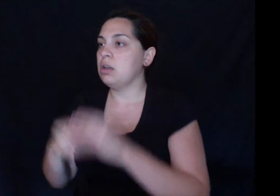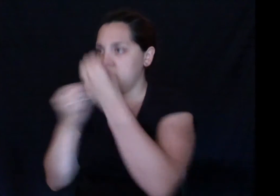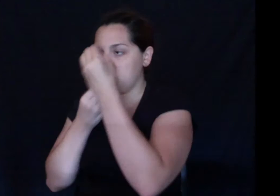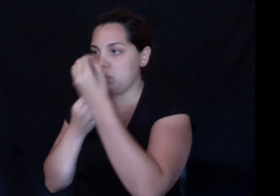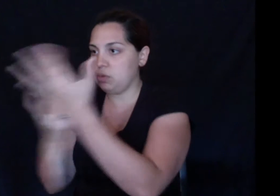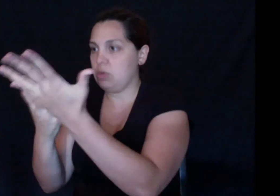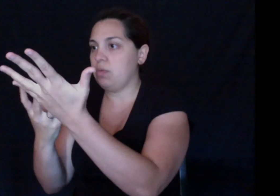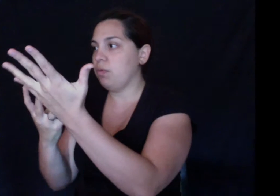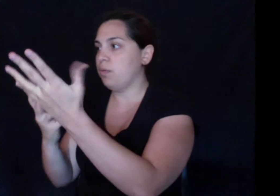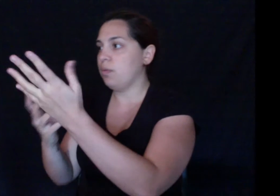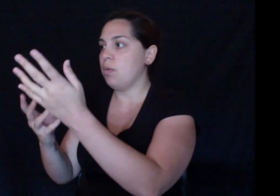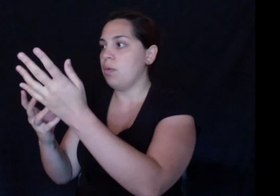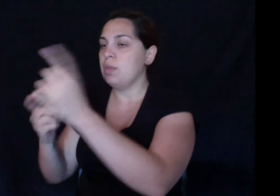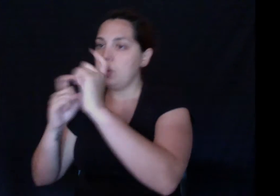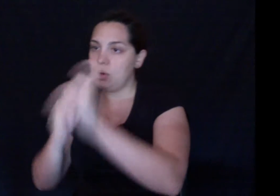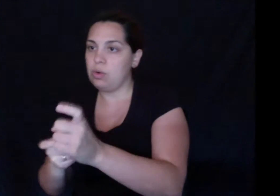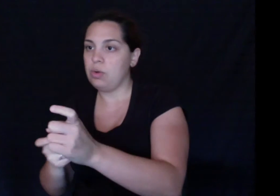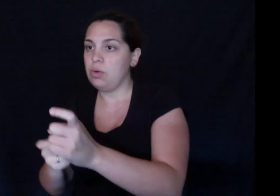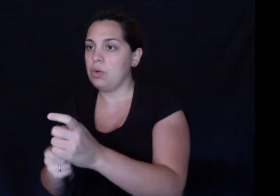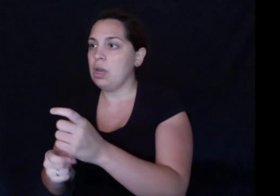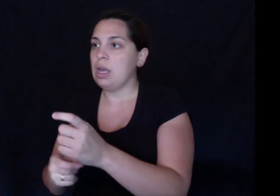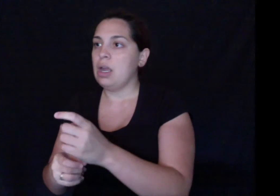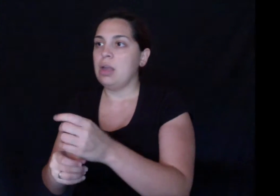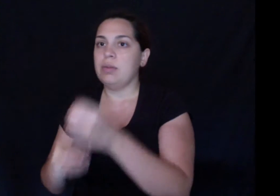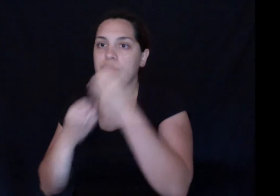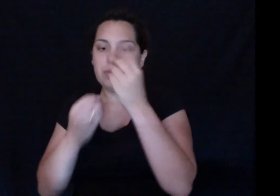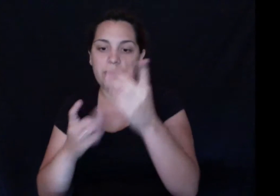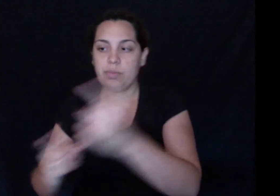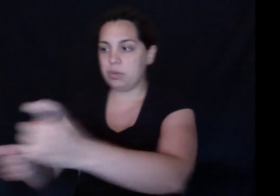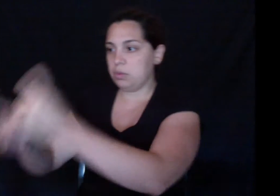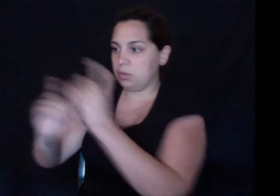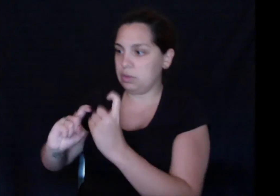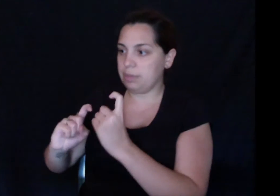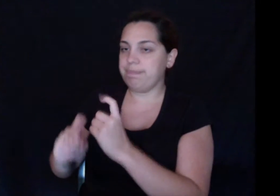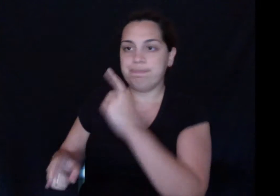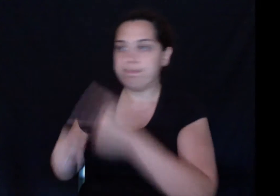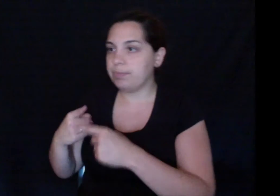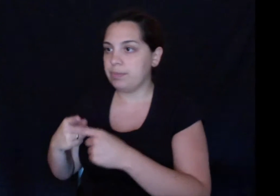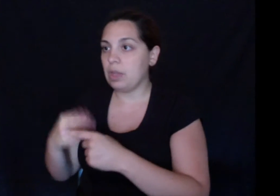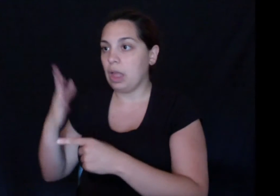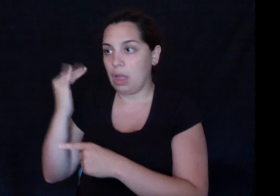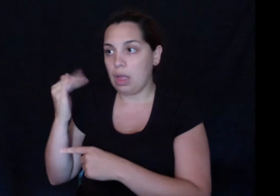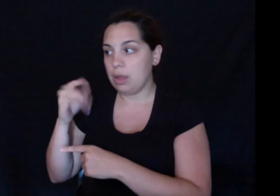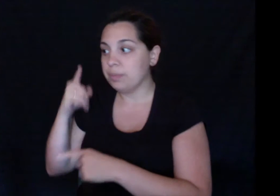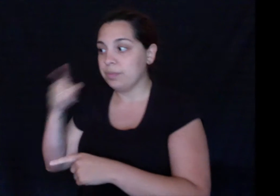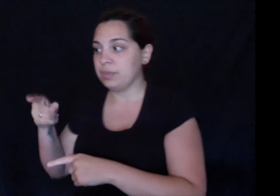what made this decision so easy. I'm not a guy that really strives to